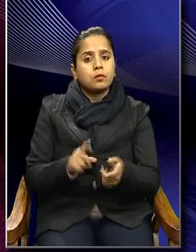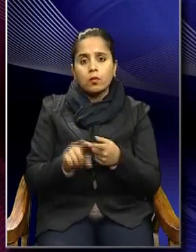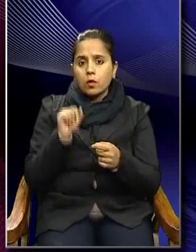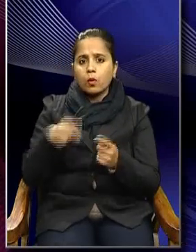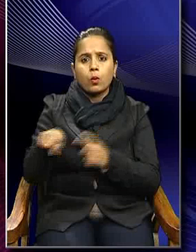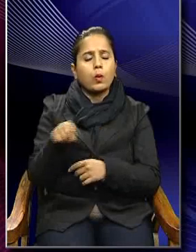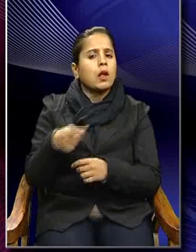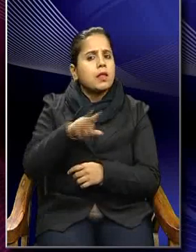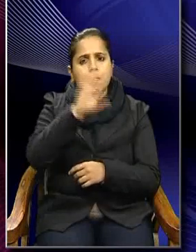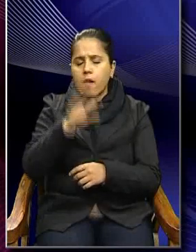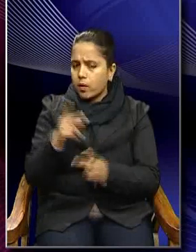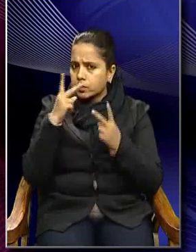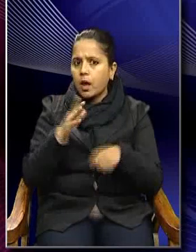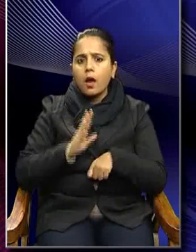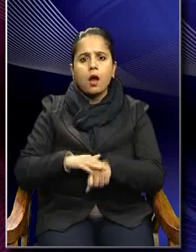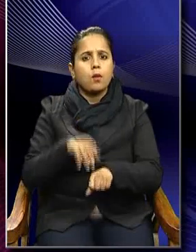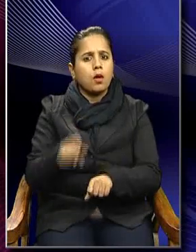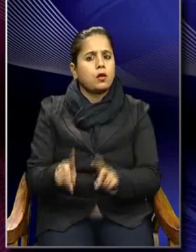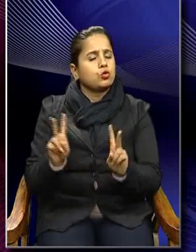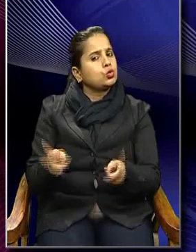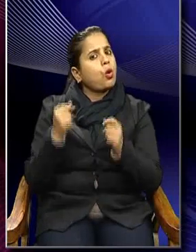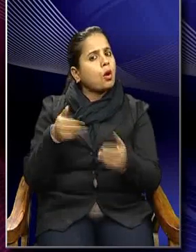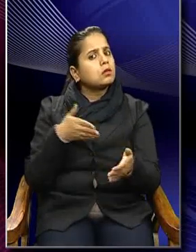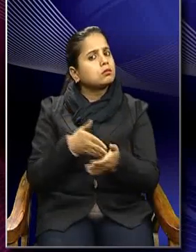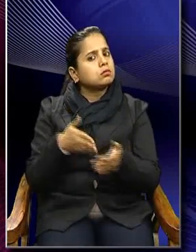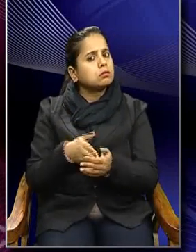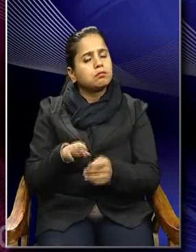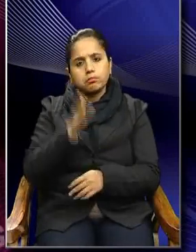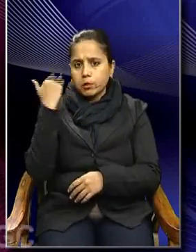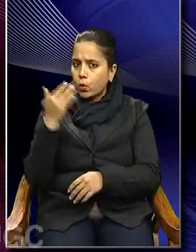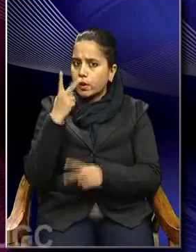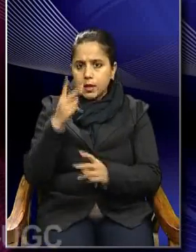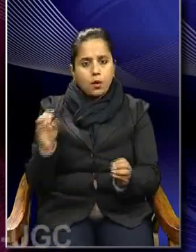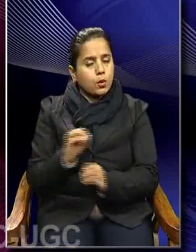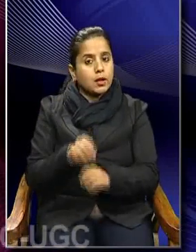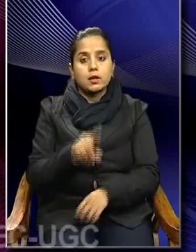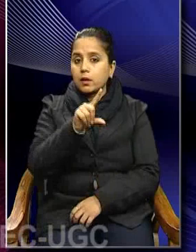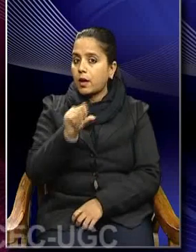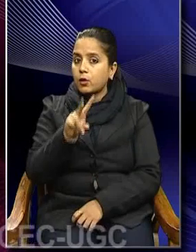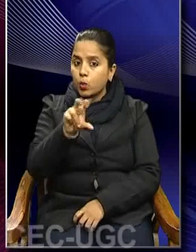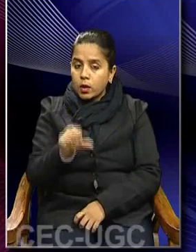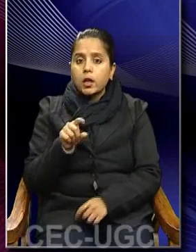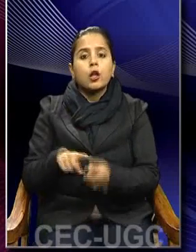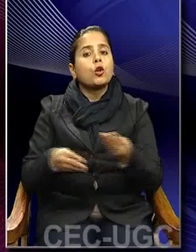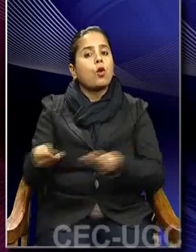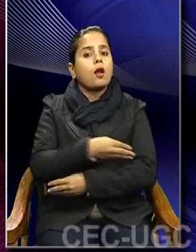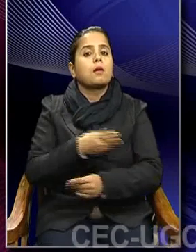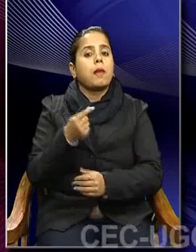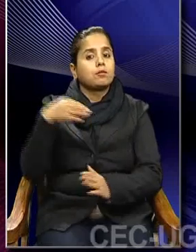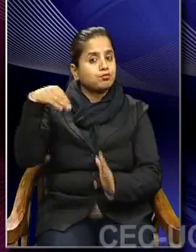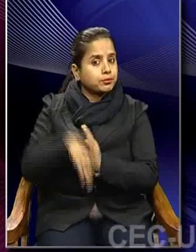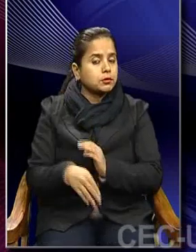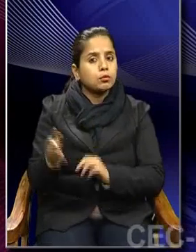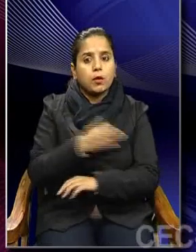never faced this enormity of a challenge, particularly the 1929 economic depression,